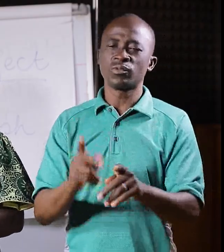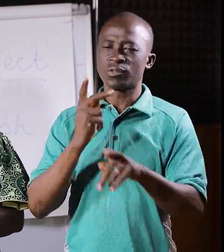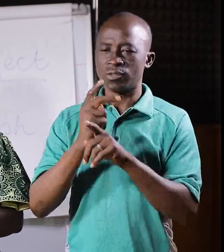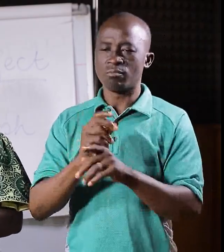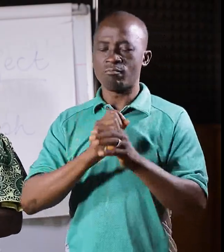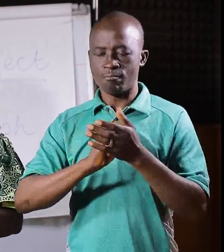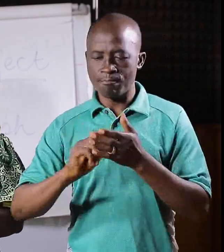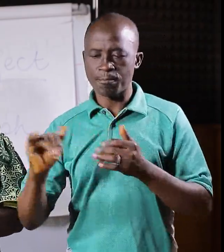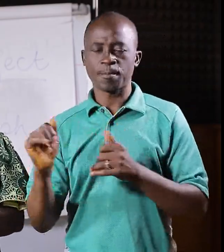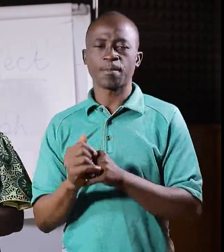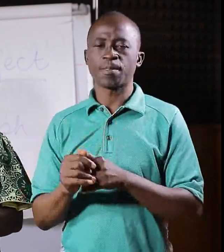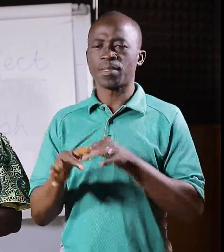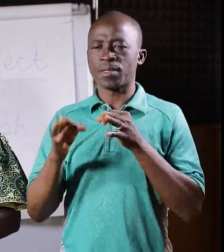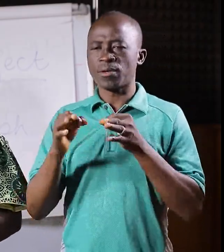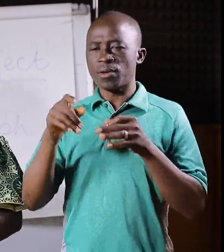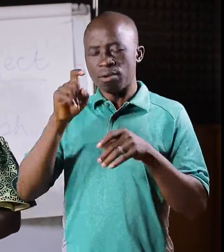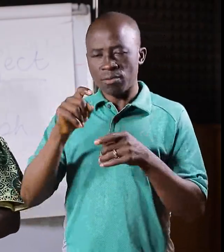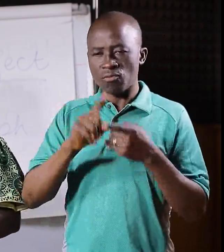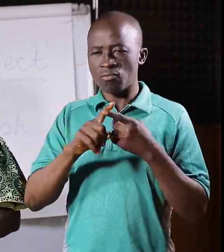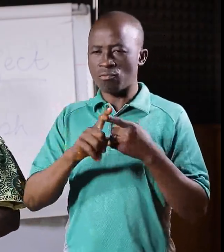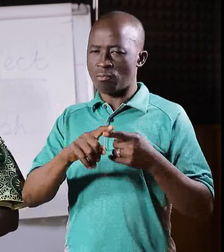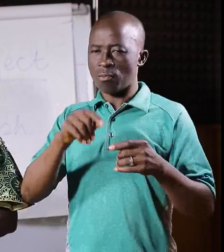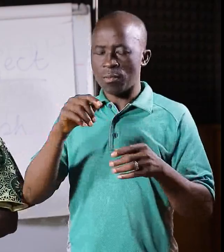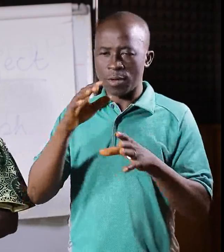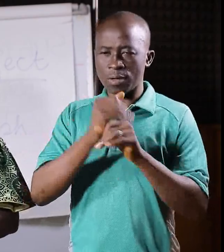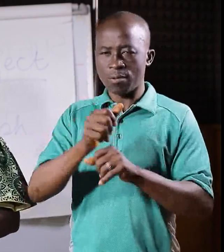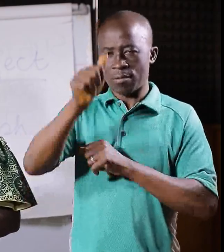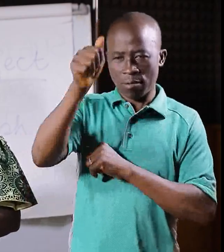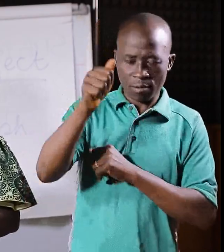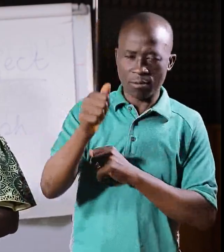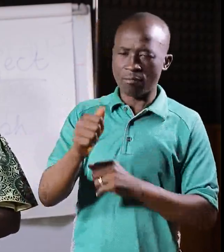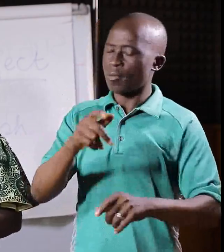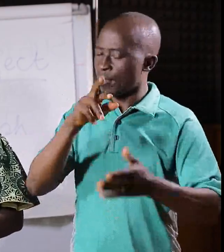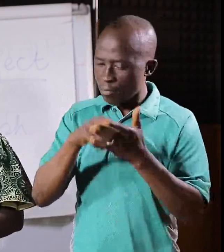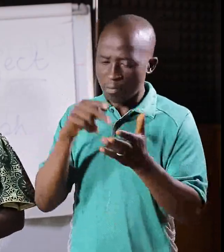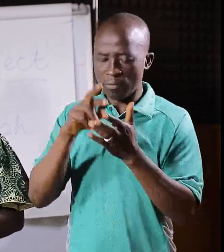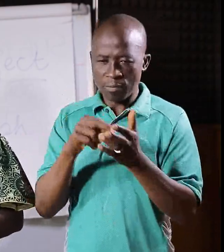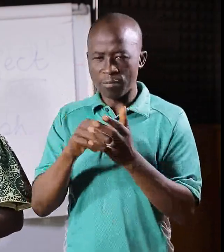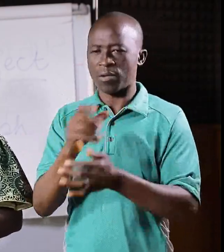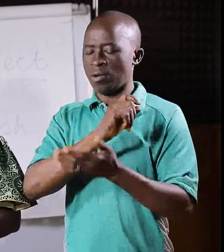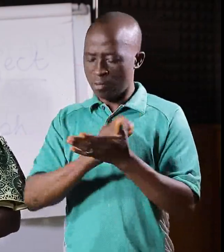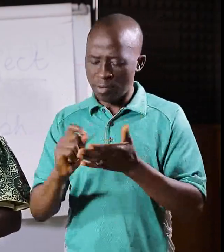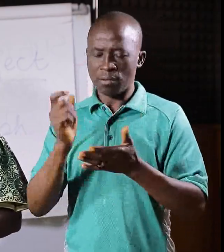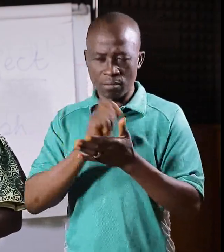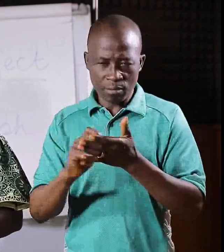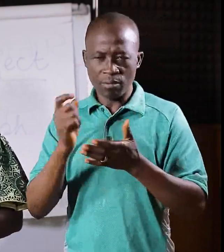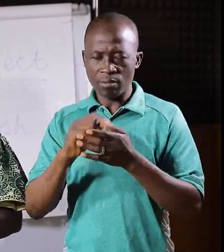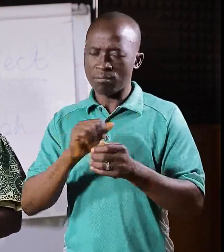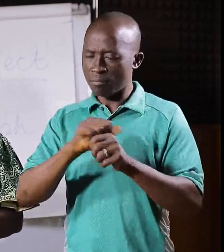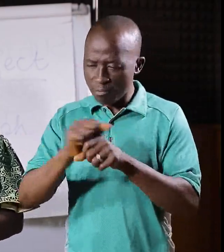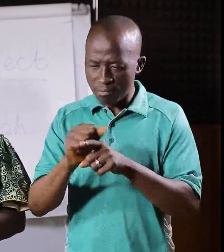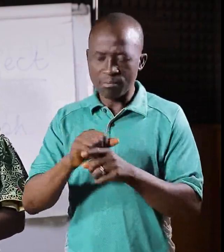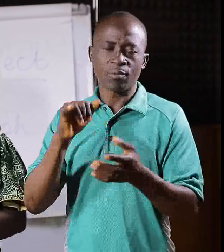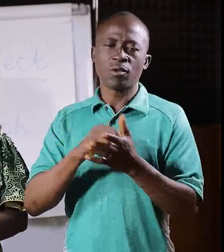writing. If you need to be an A English language student, you need to keep reading, you need to keep writing. You need to practice it so